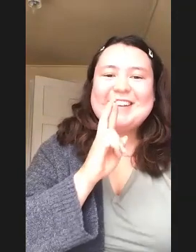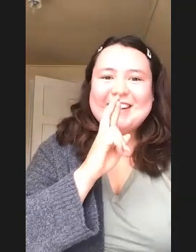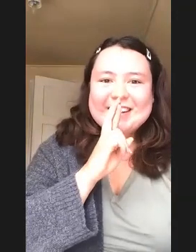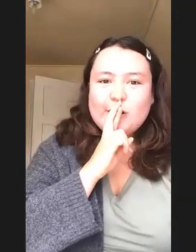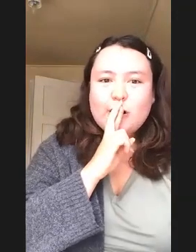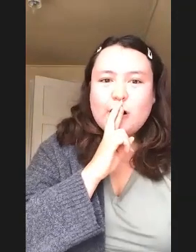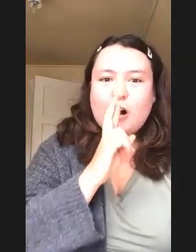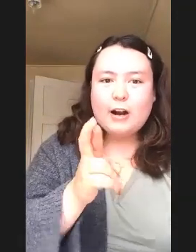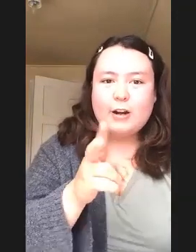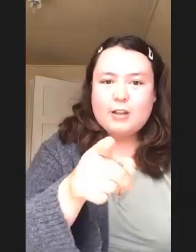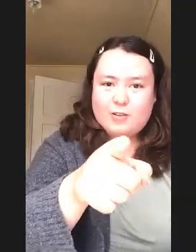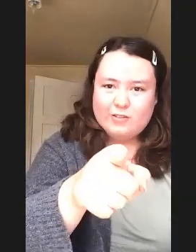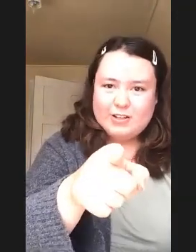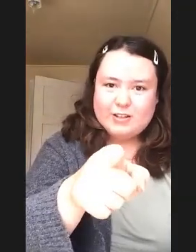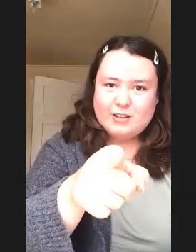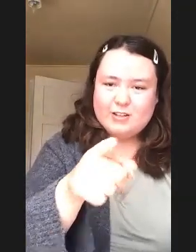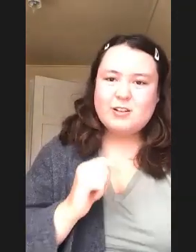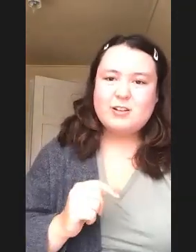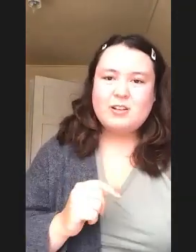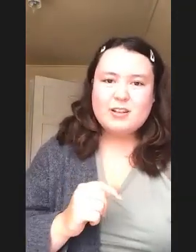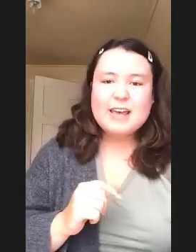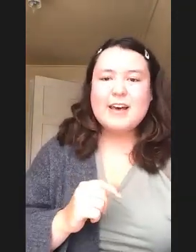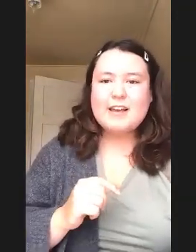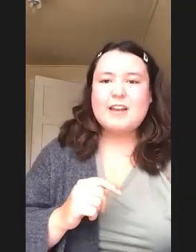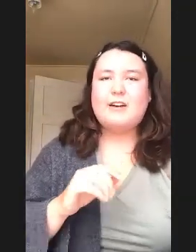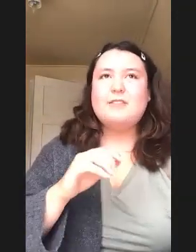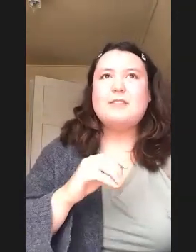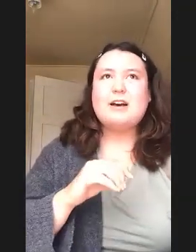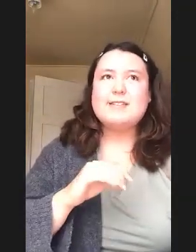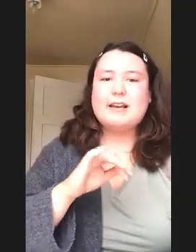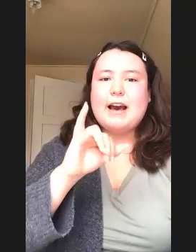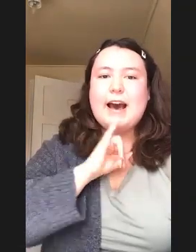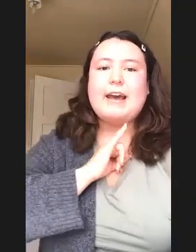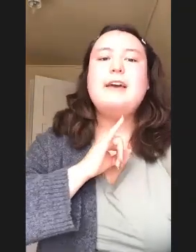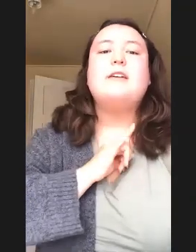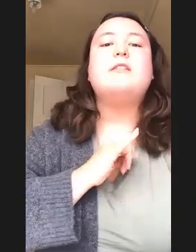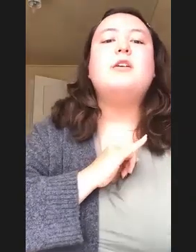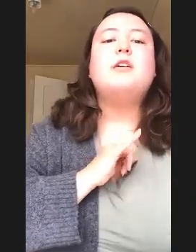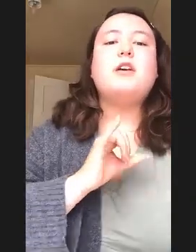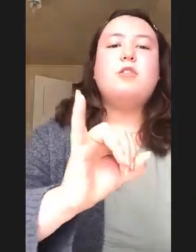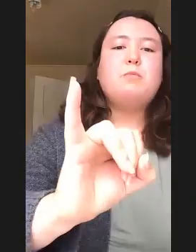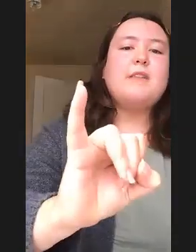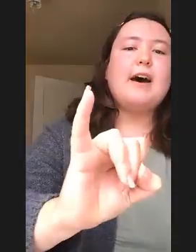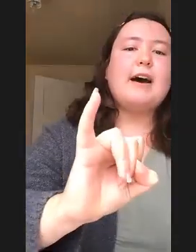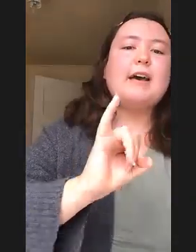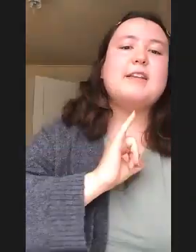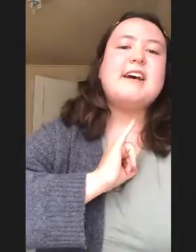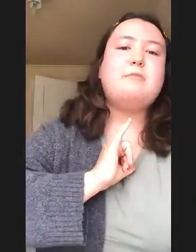then are you? Yeah, and then I would say I. You would bring the I and tap it to